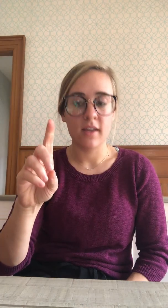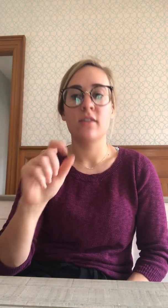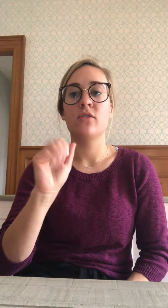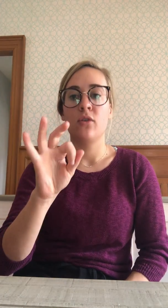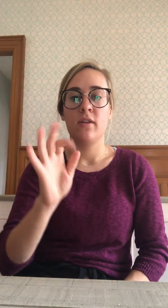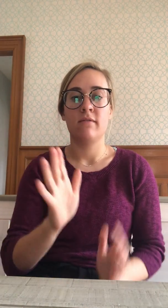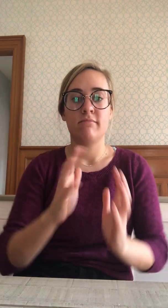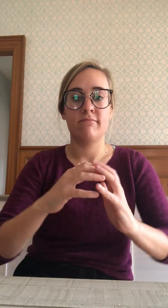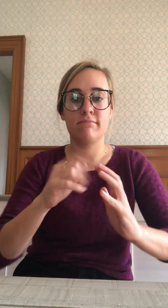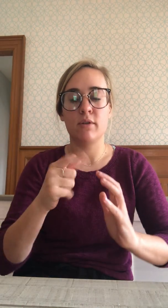shape.